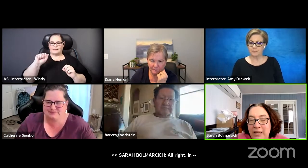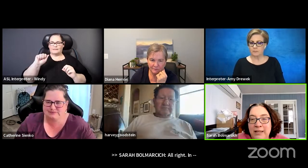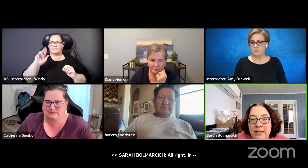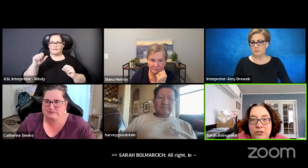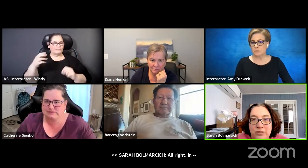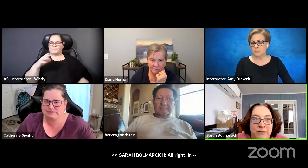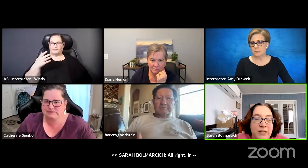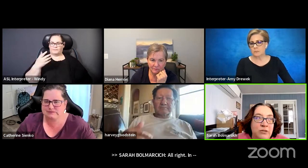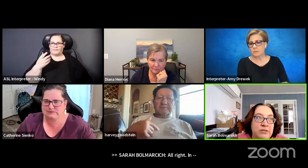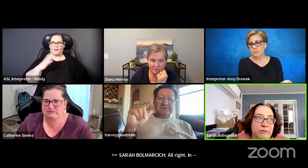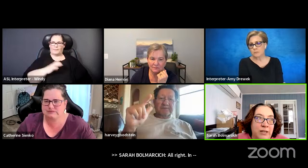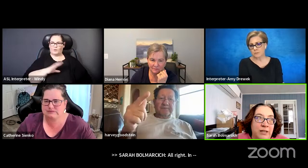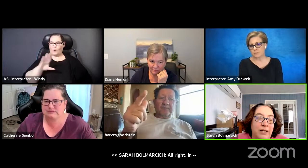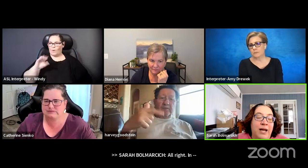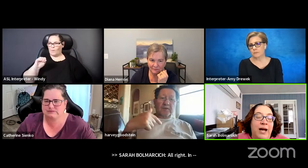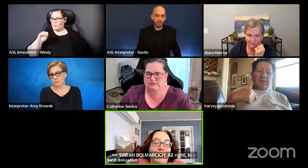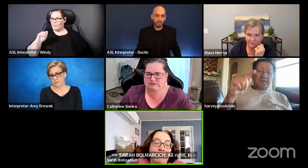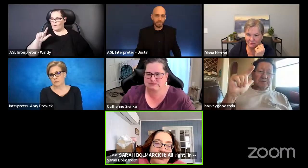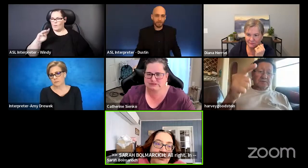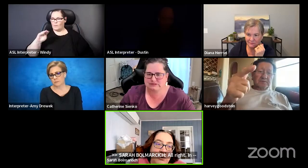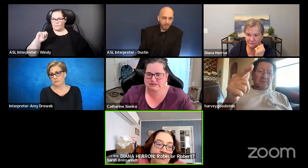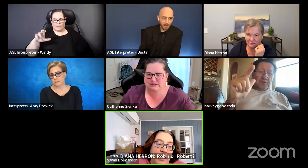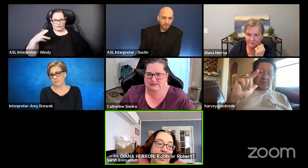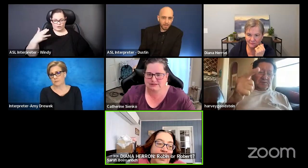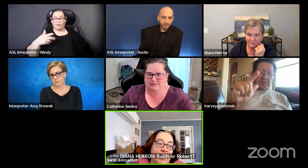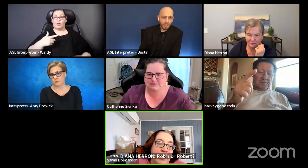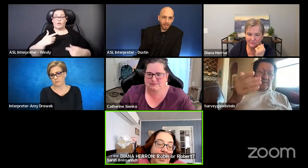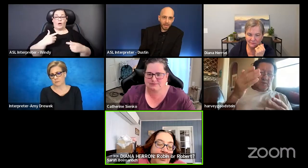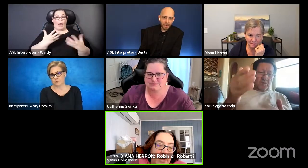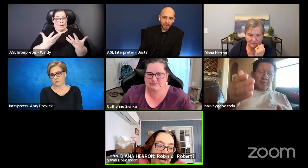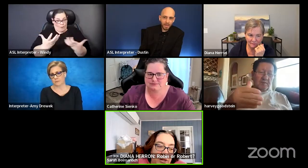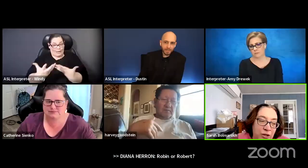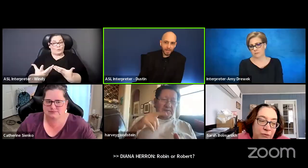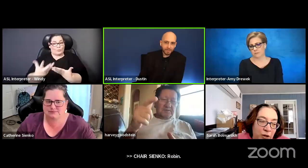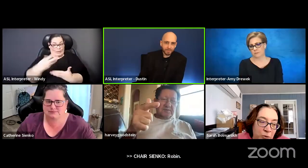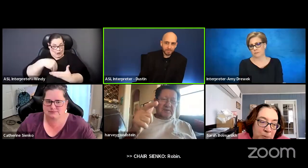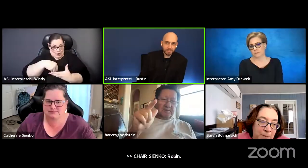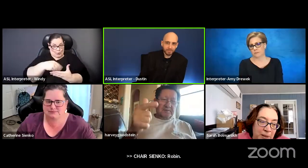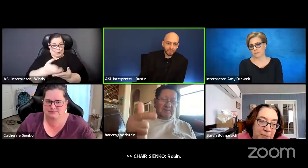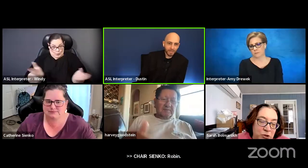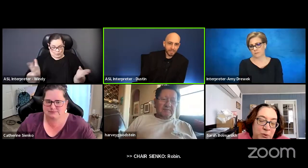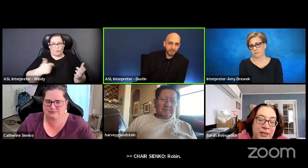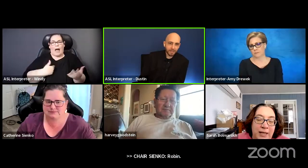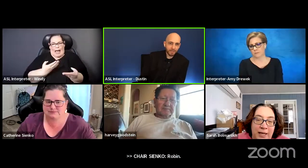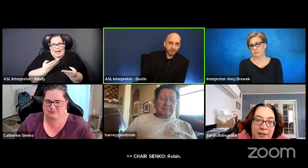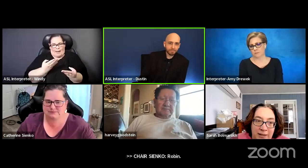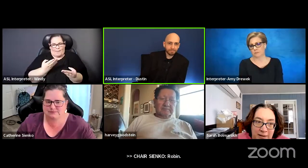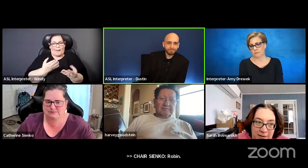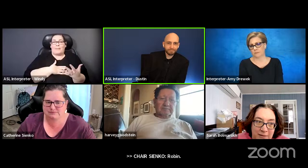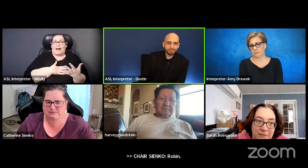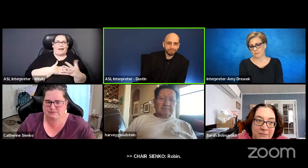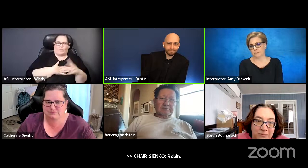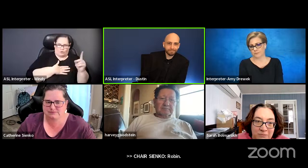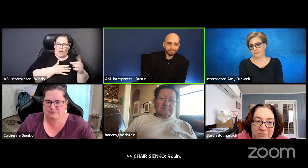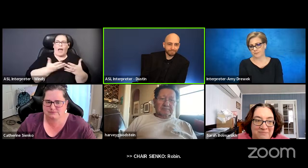All right, in the interest of inclusivity, I move that And the I- vote be I between, second